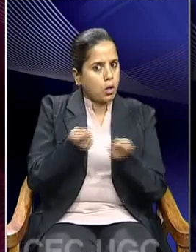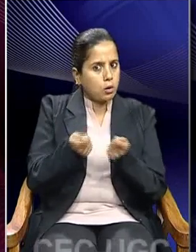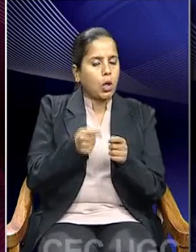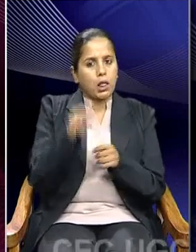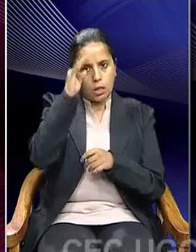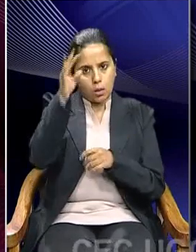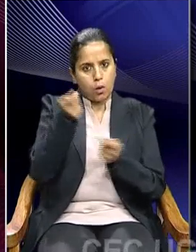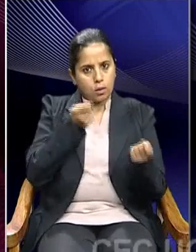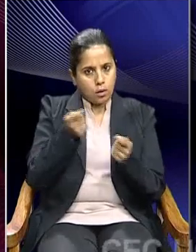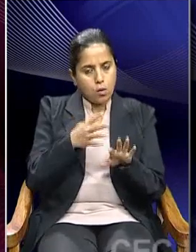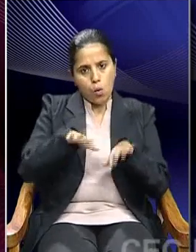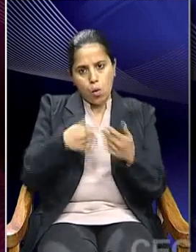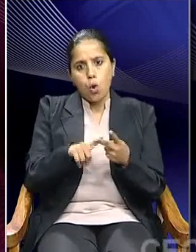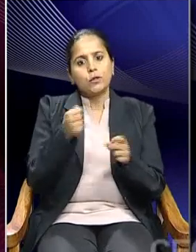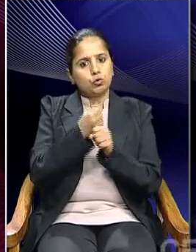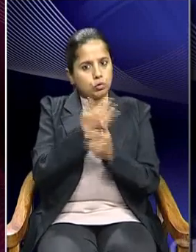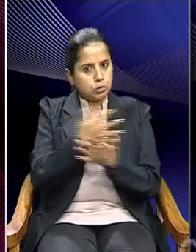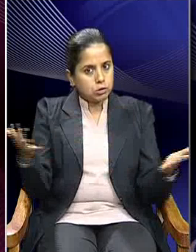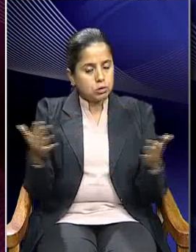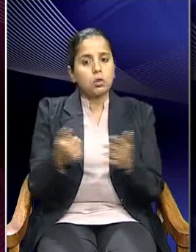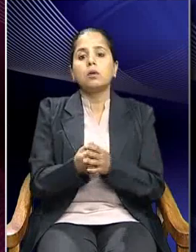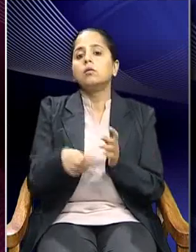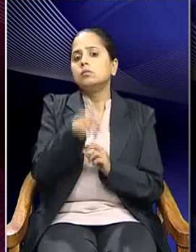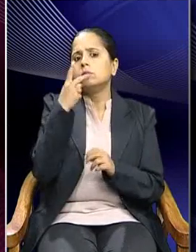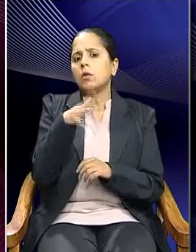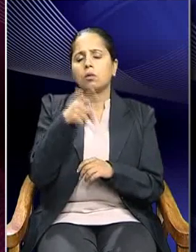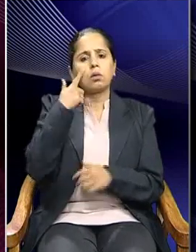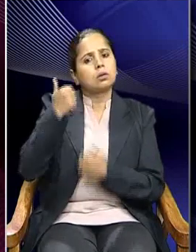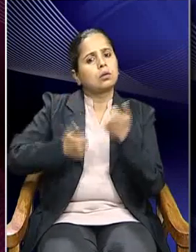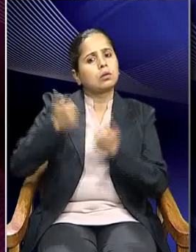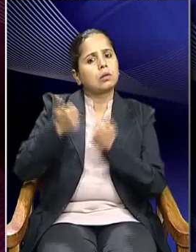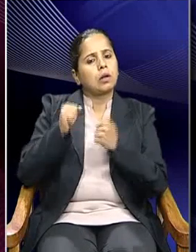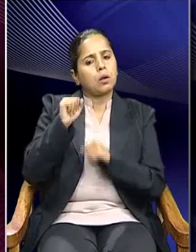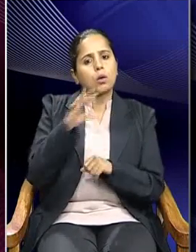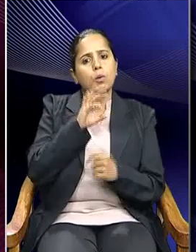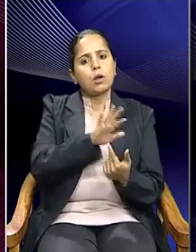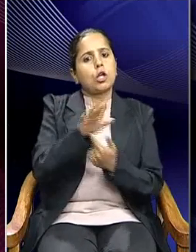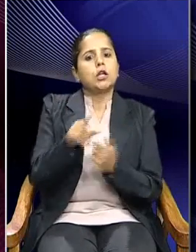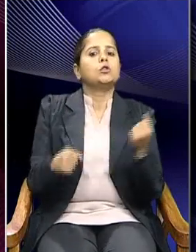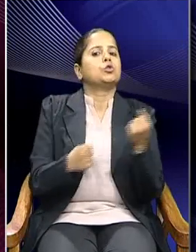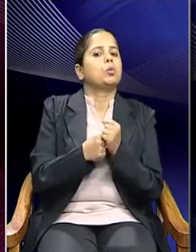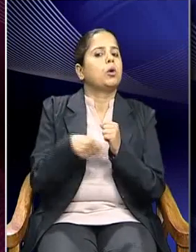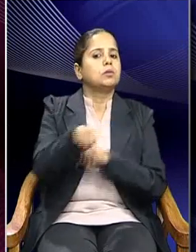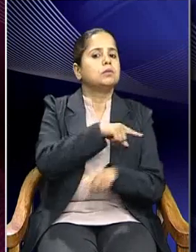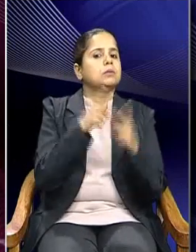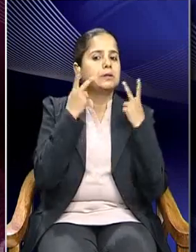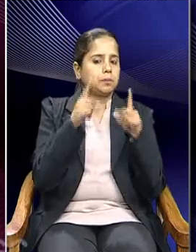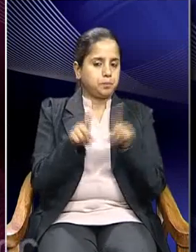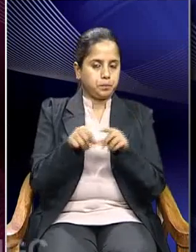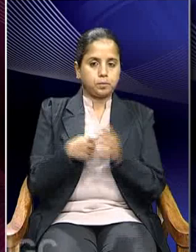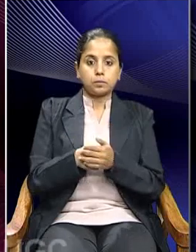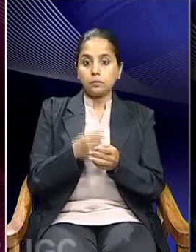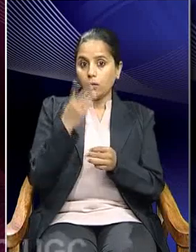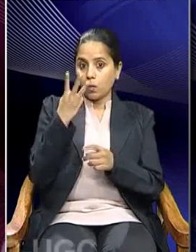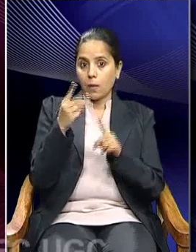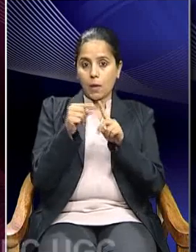theories, generalization, and the experiment performed in support of them. Three